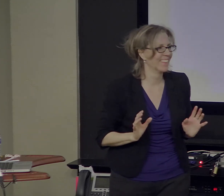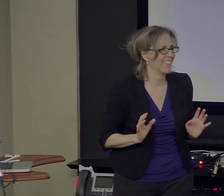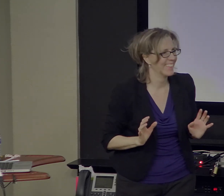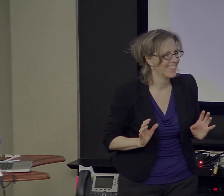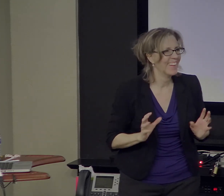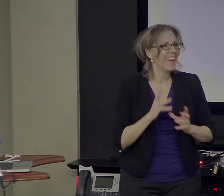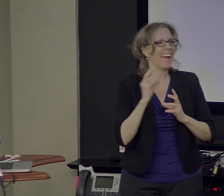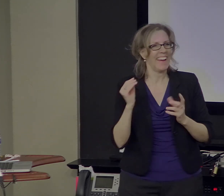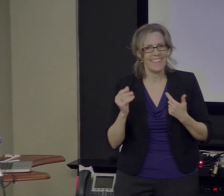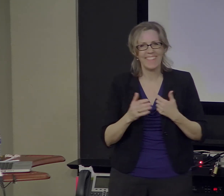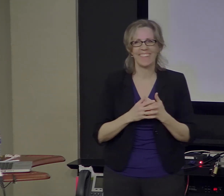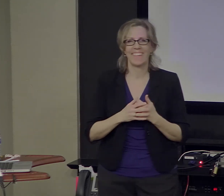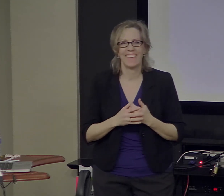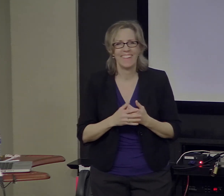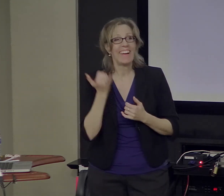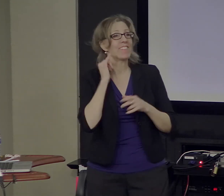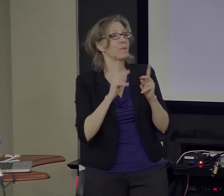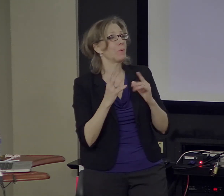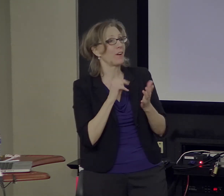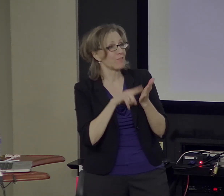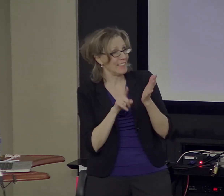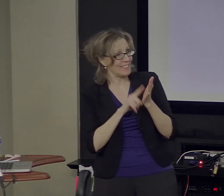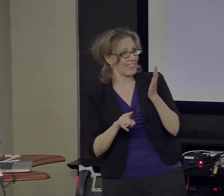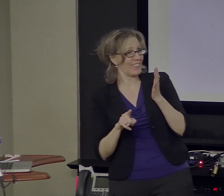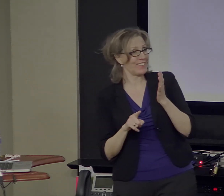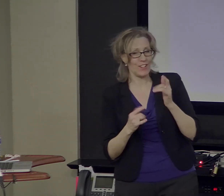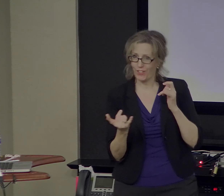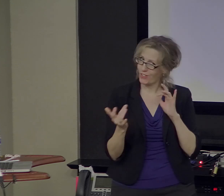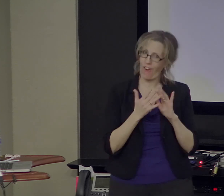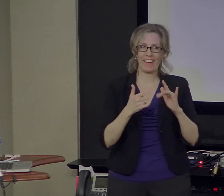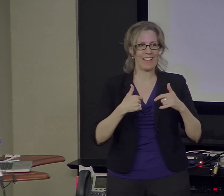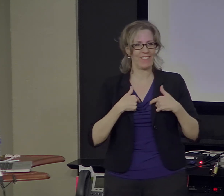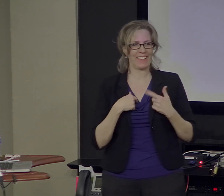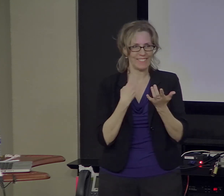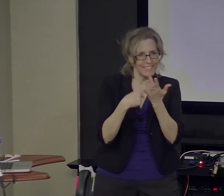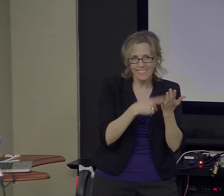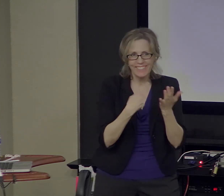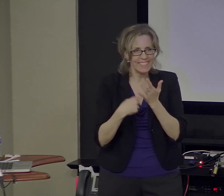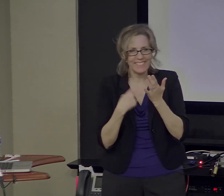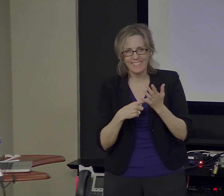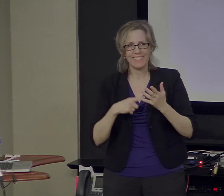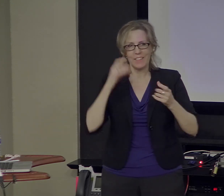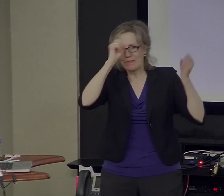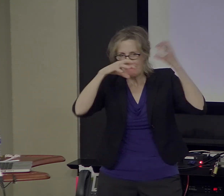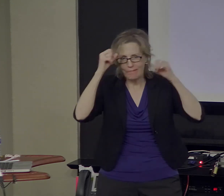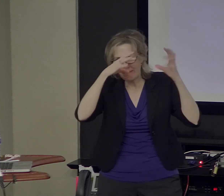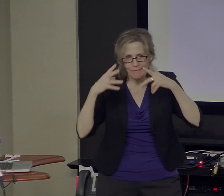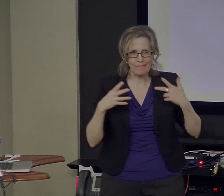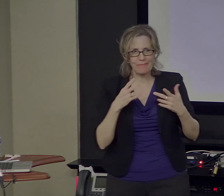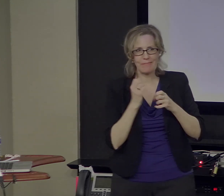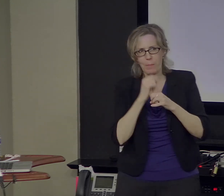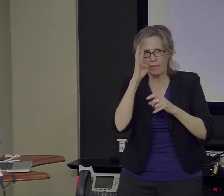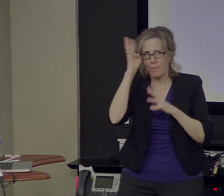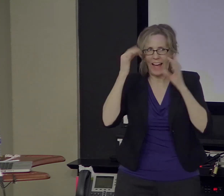that what this does suggest is that we have a lot of need for research. And if you'd like to continue this research with